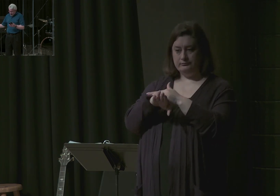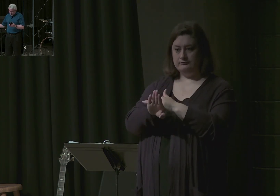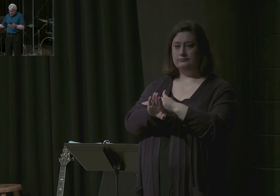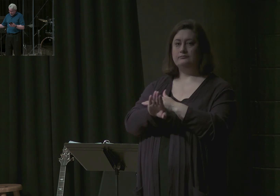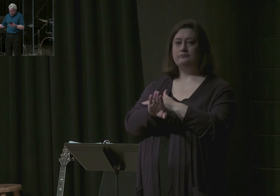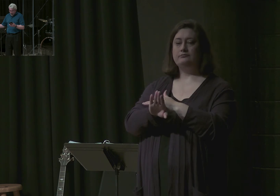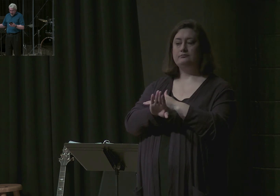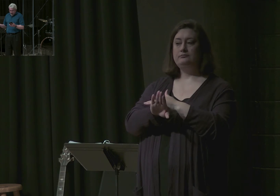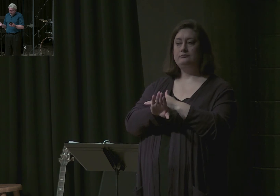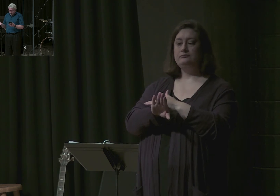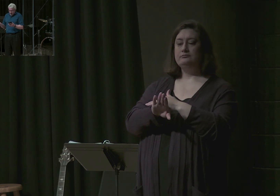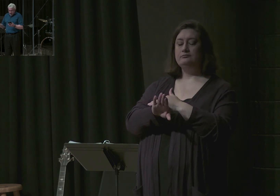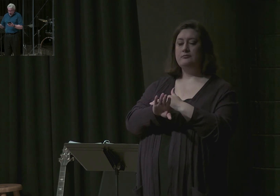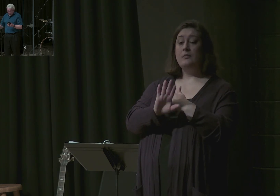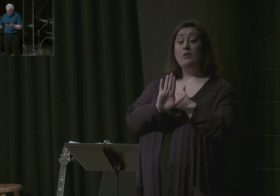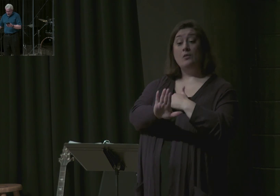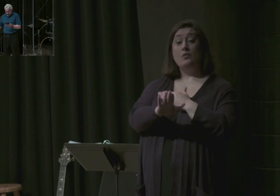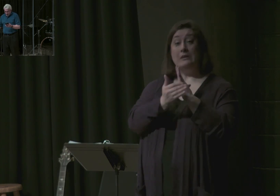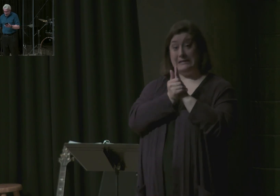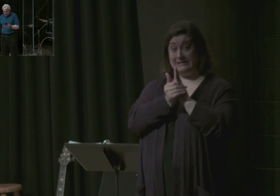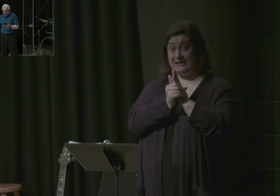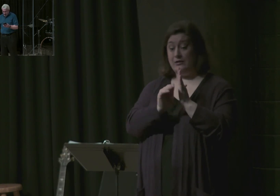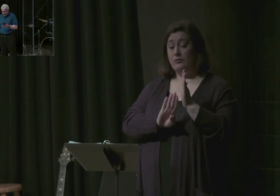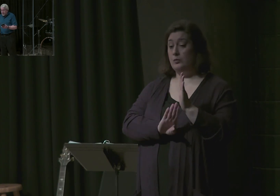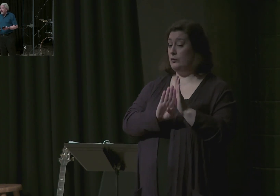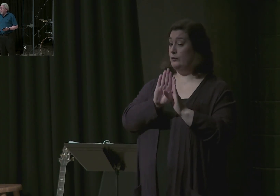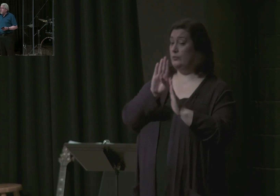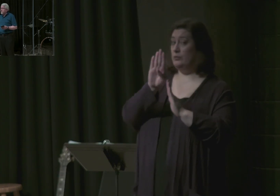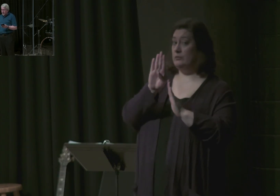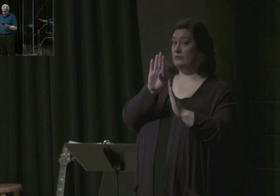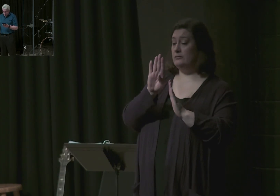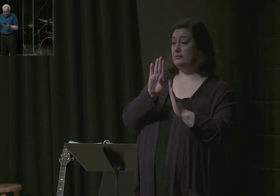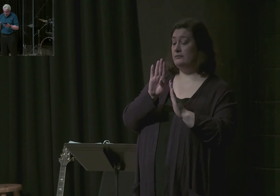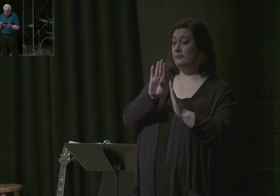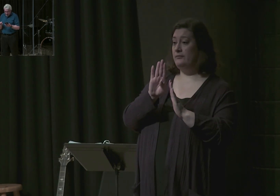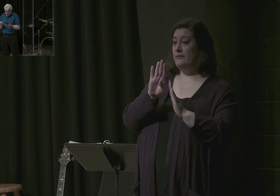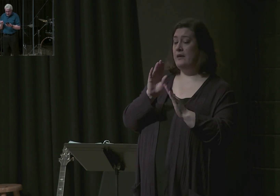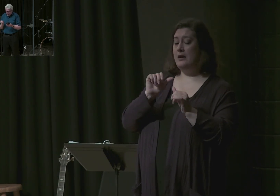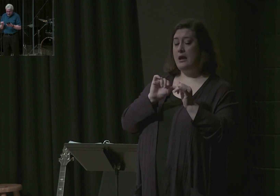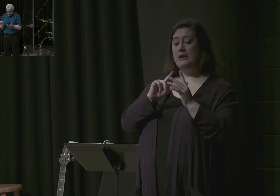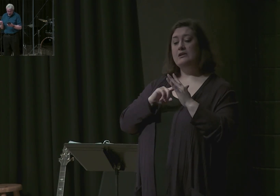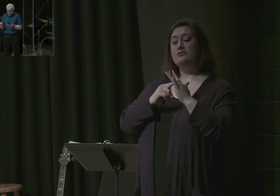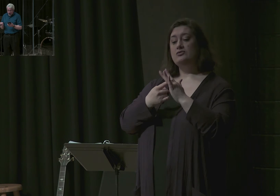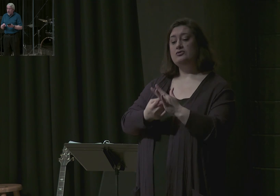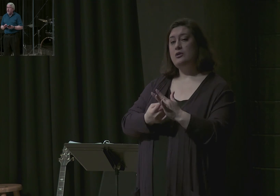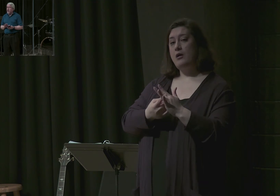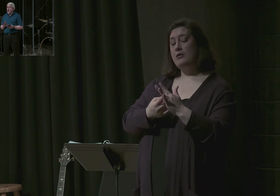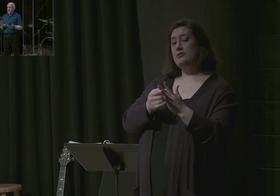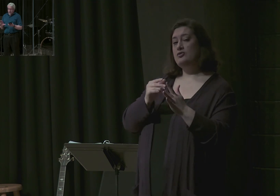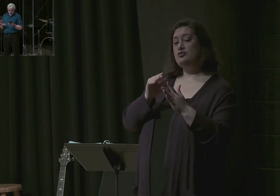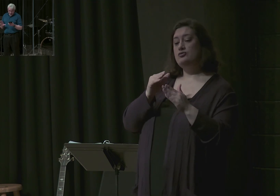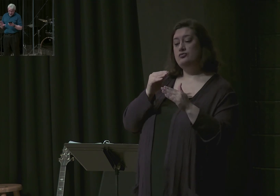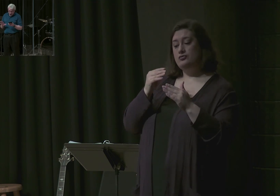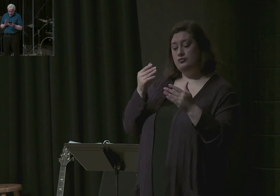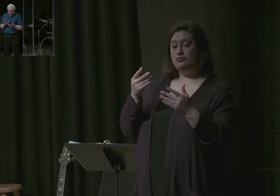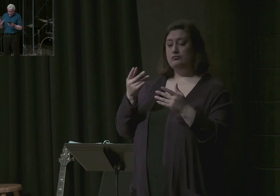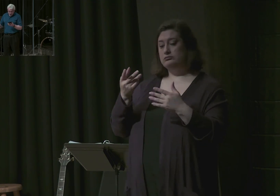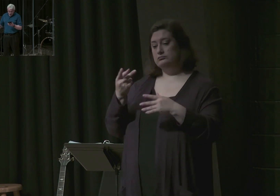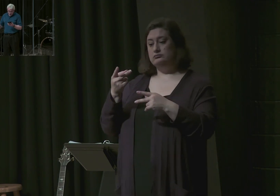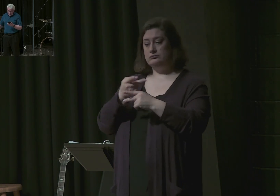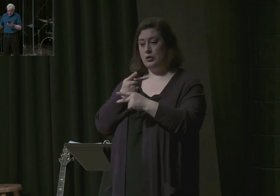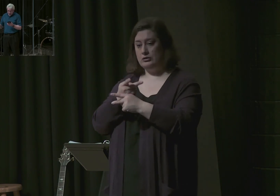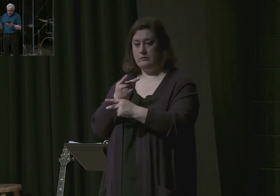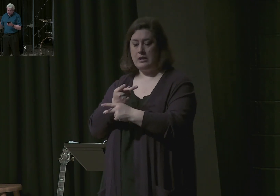he has and the skill he has developed over the years, he begins to breed Laban's remaining flock under his care.